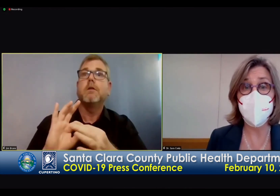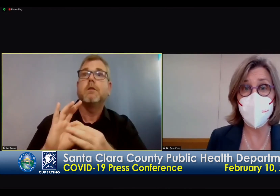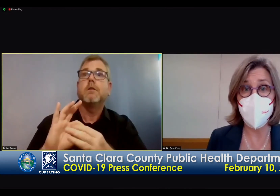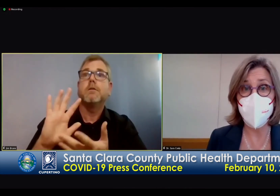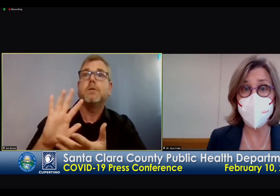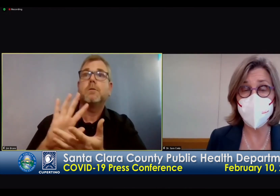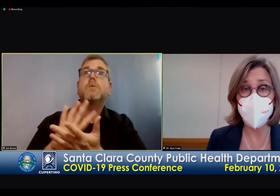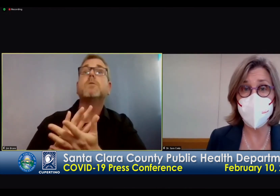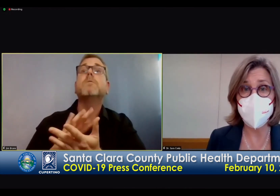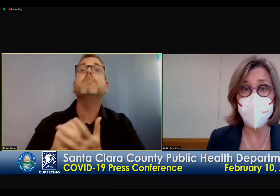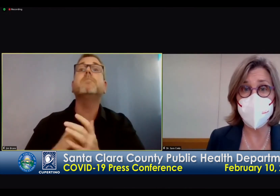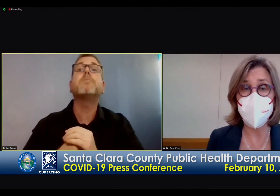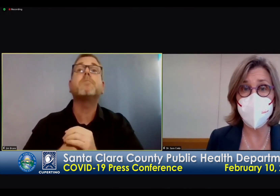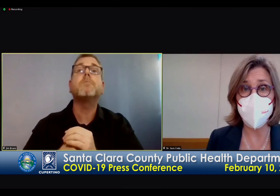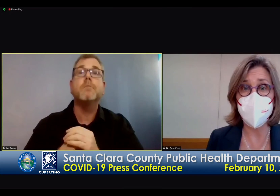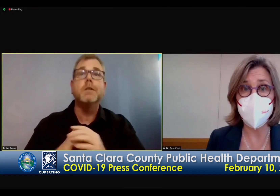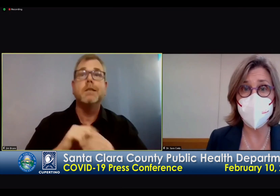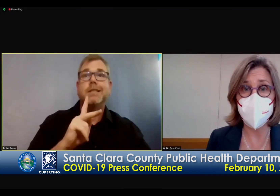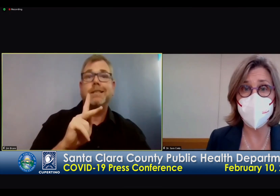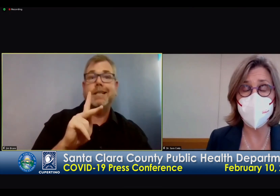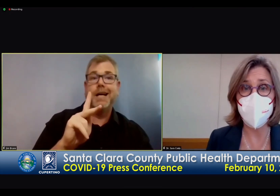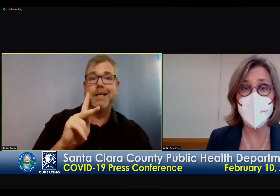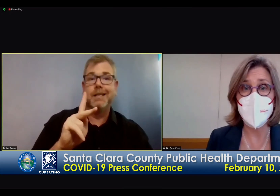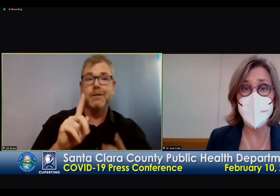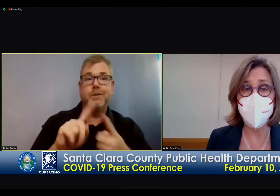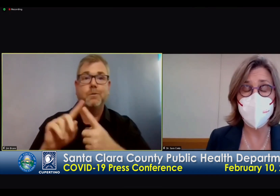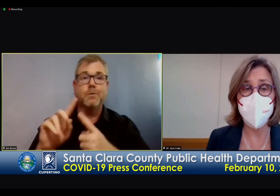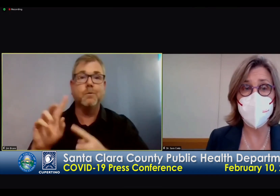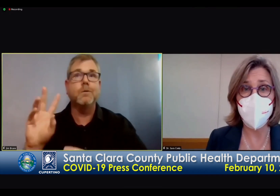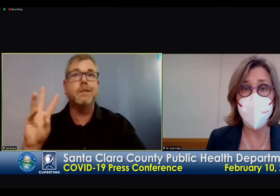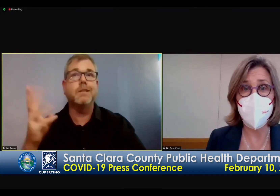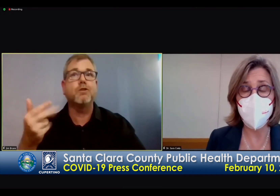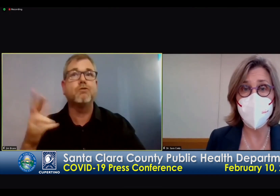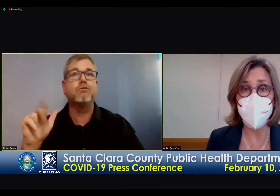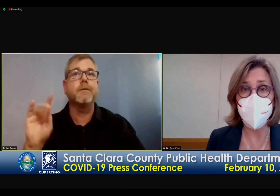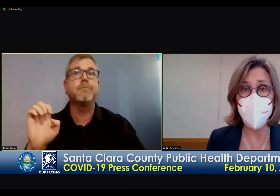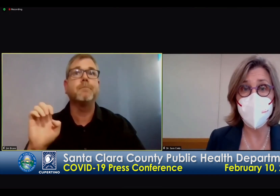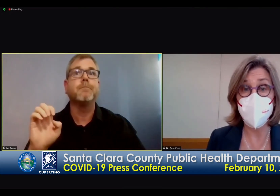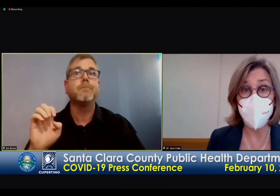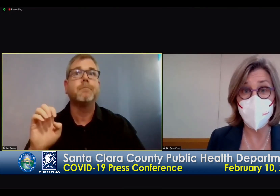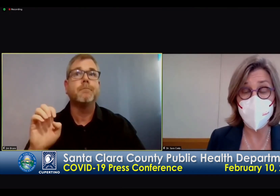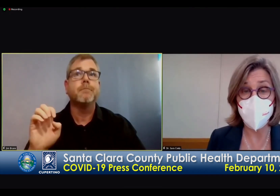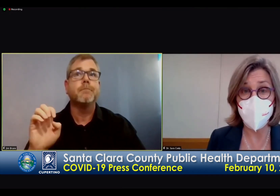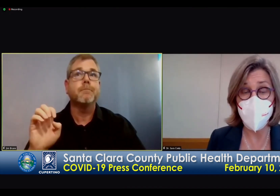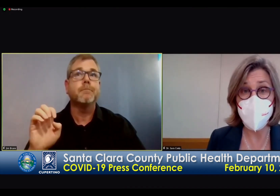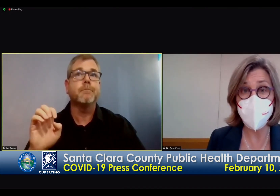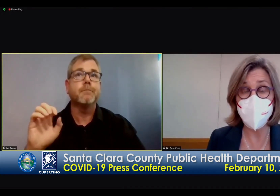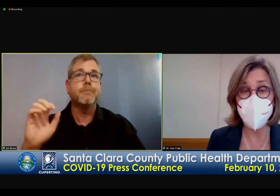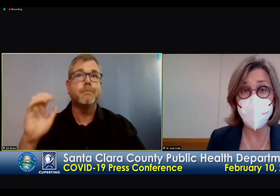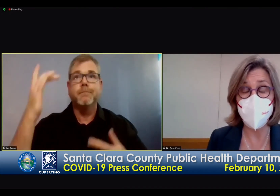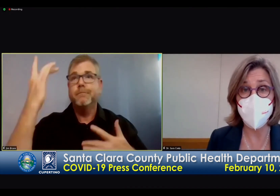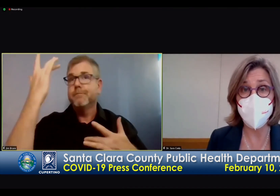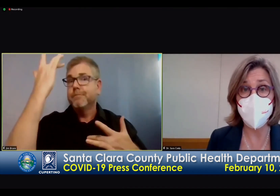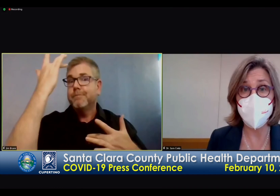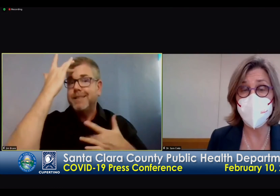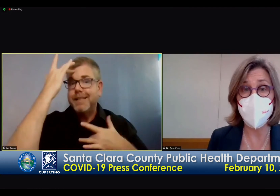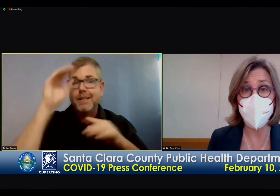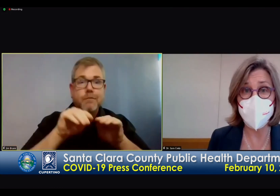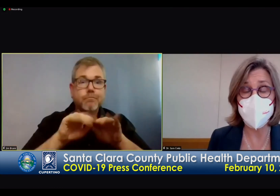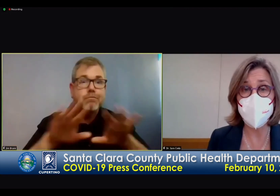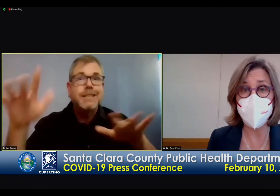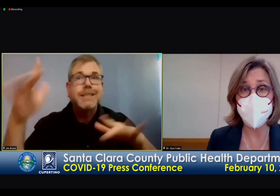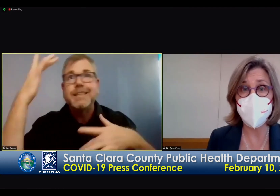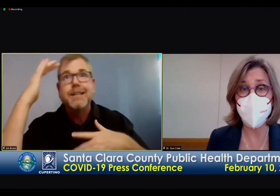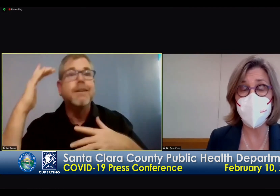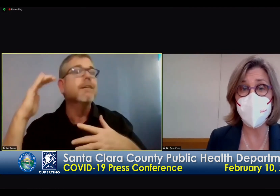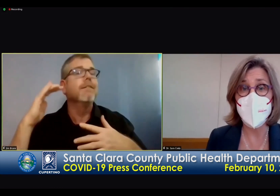seen very little transmission in the schools. So the schools have been able to apply the safety